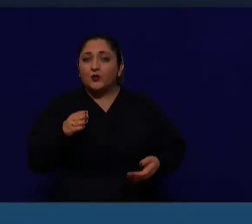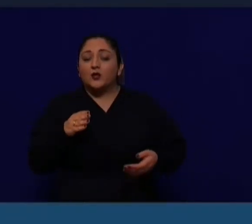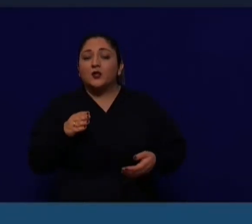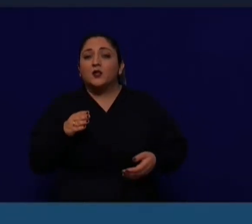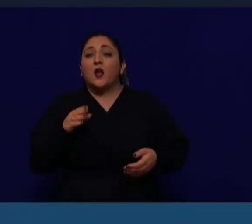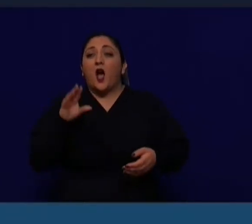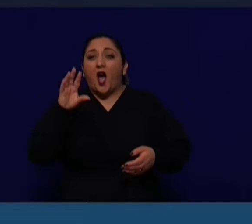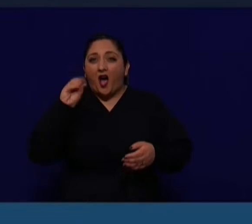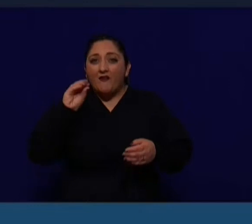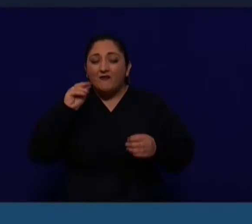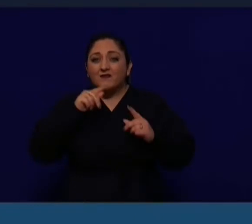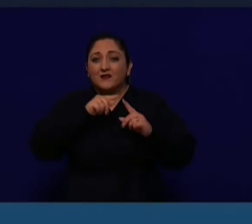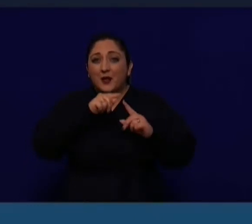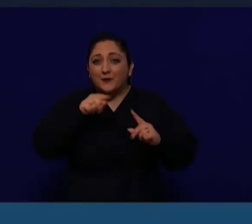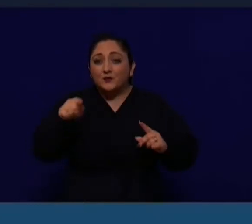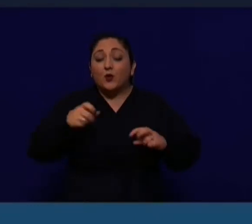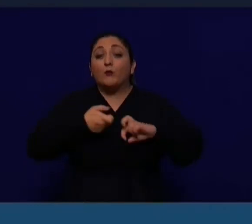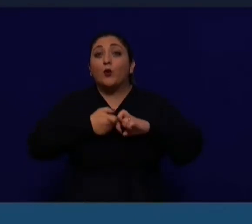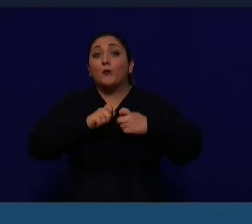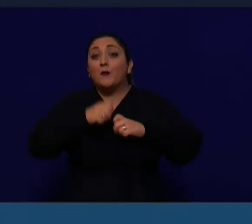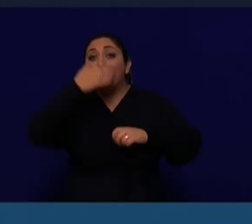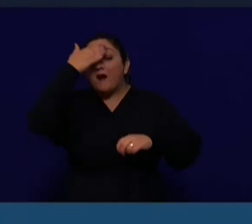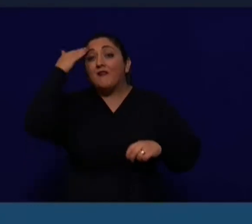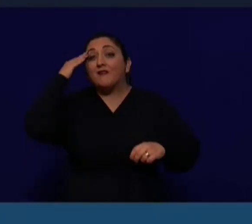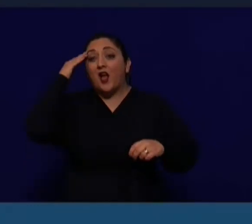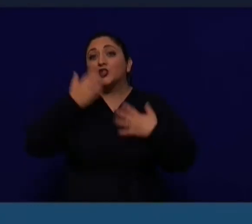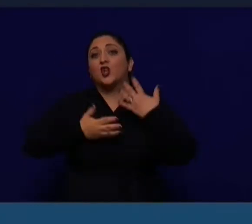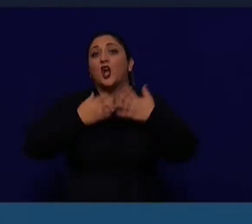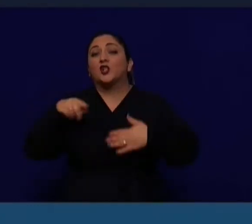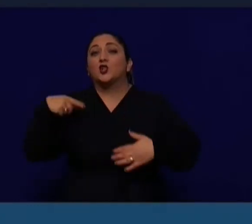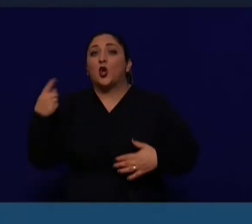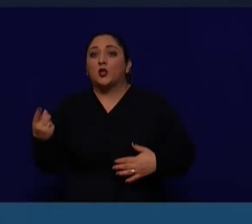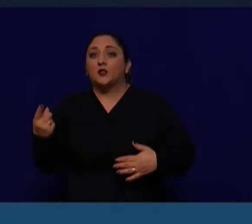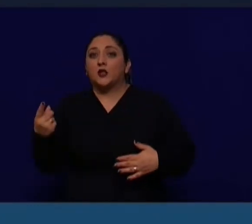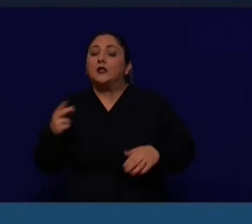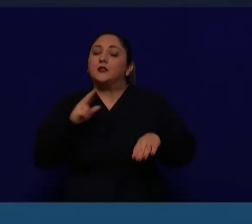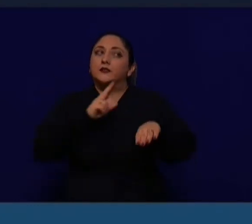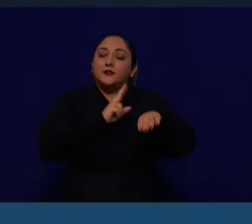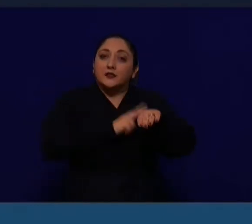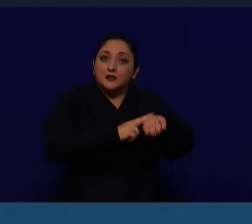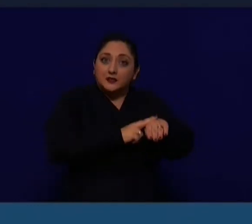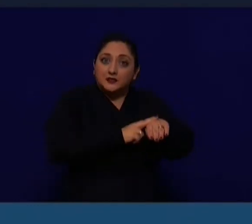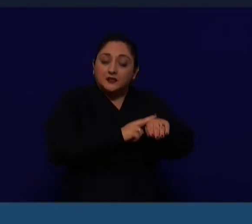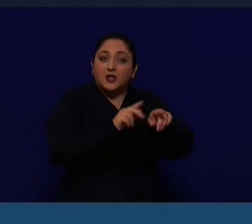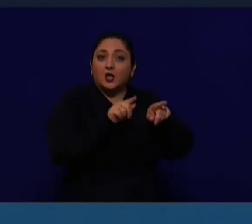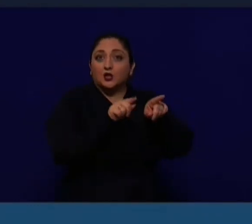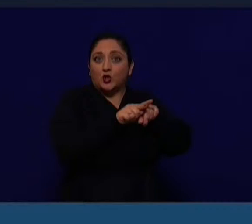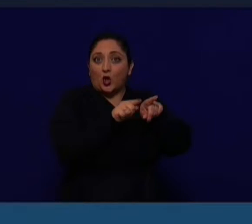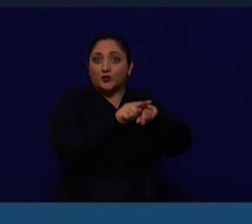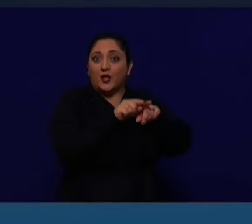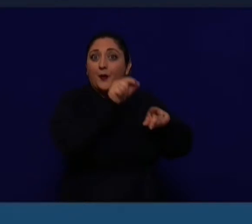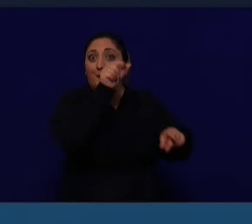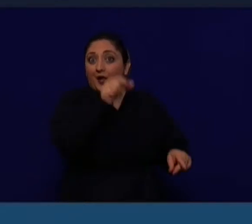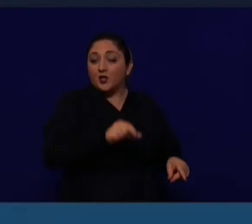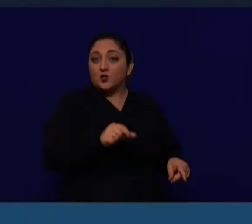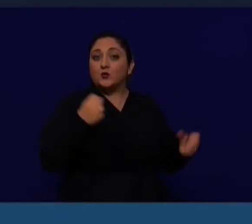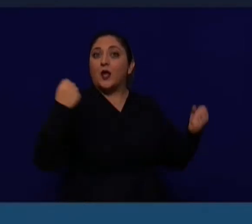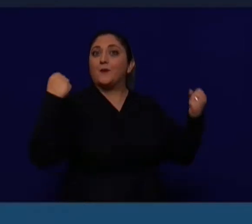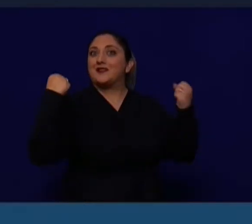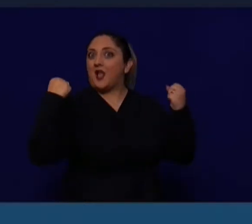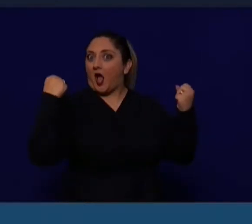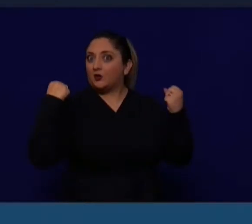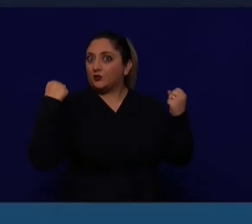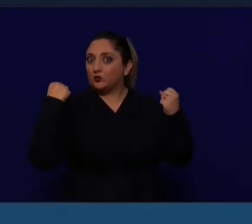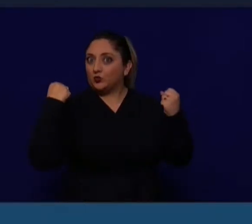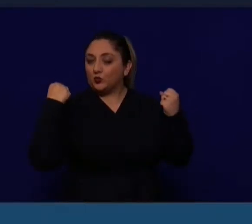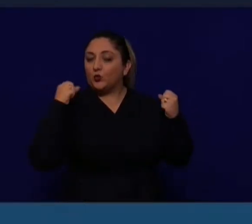are people who have chronic conditions. Okay? You can have a healthy person who can get COVID and get complications and even death,